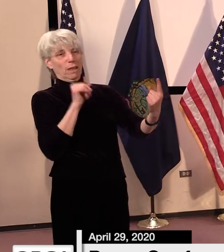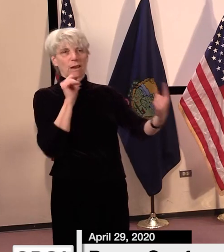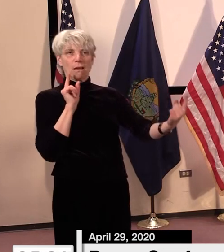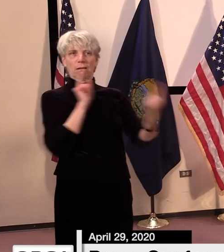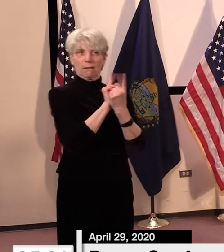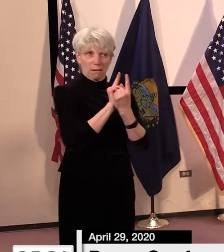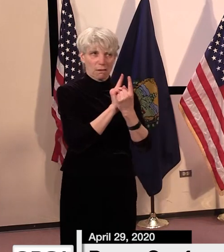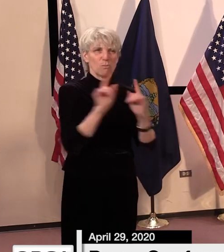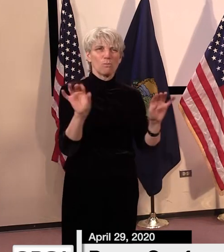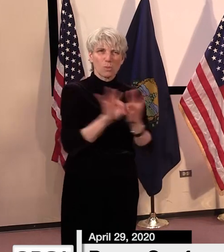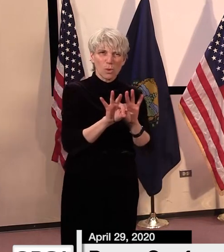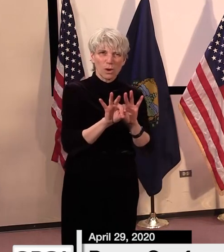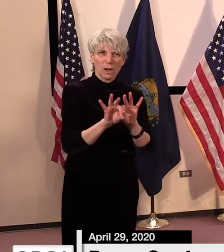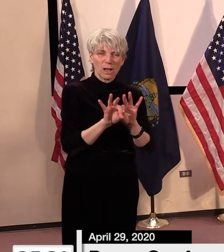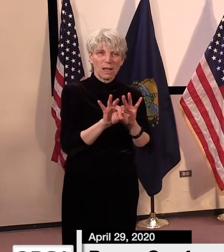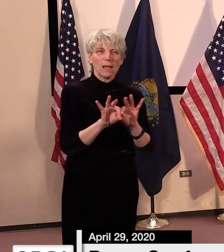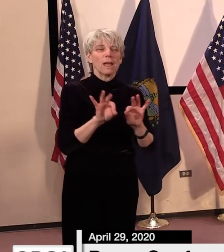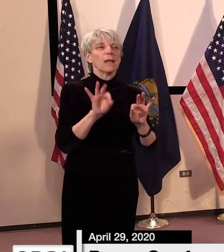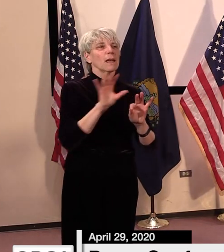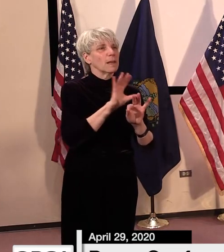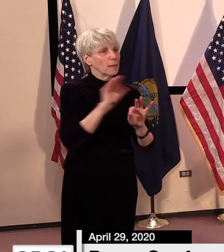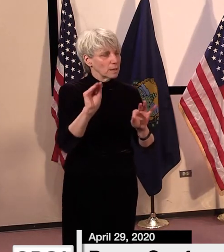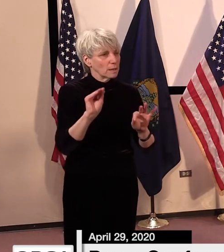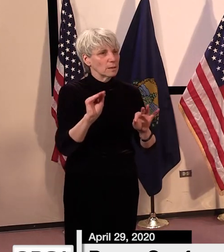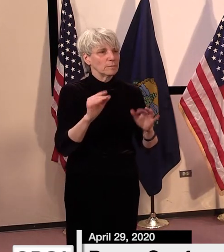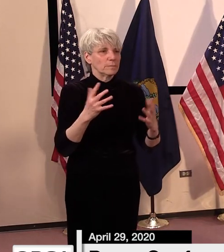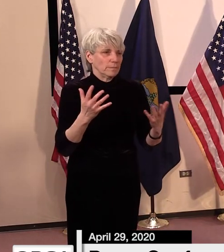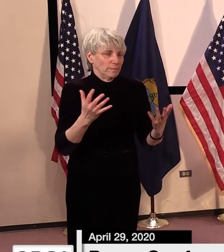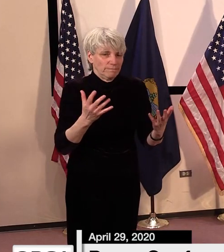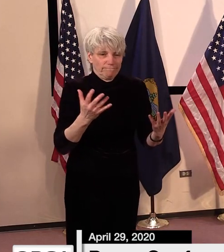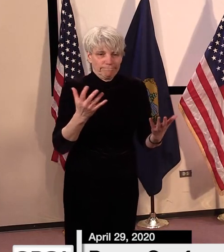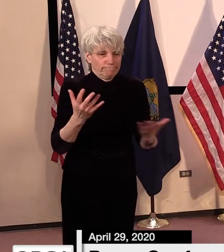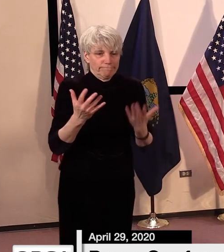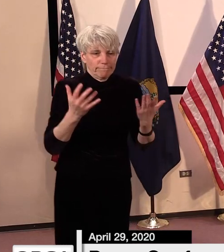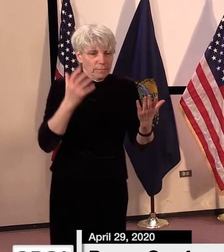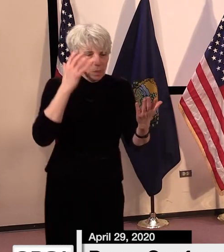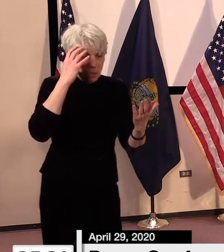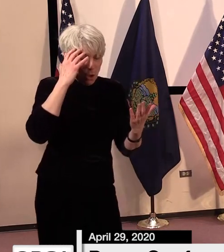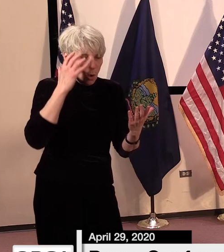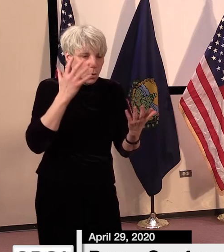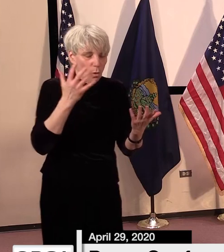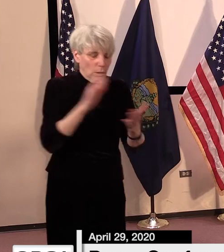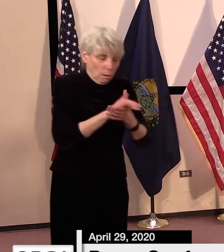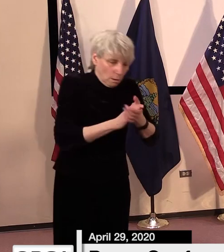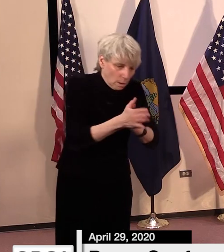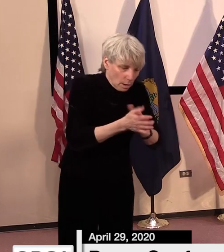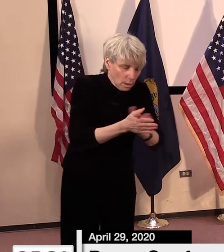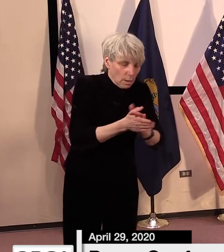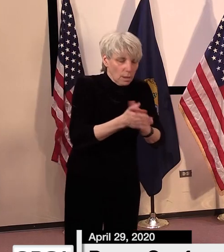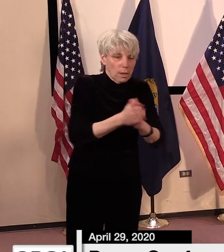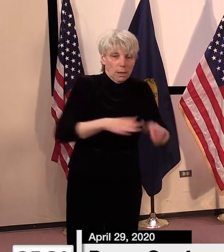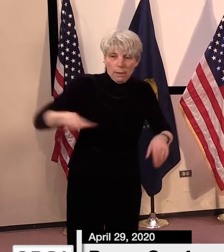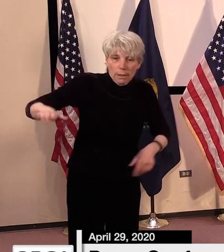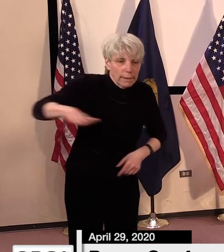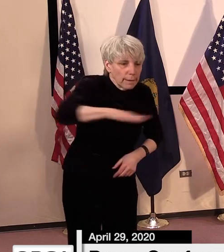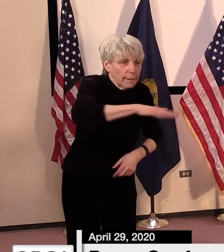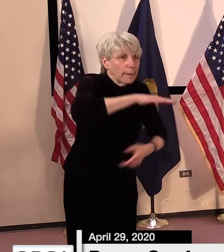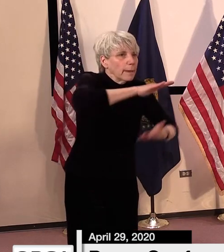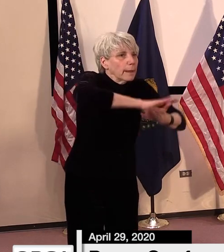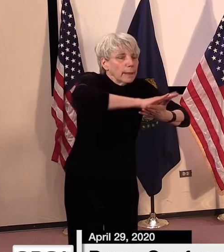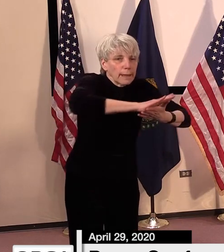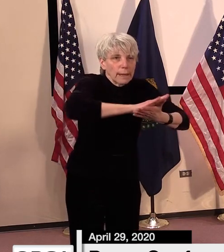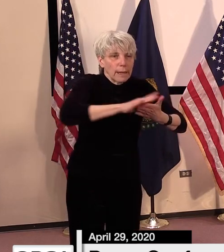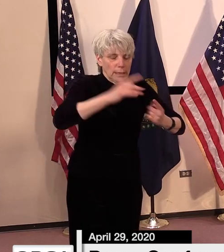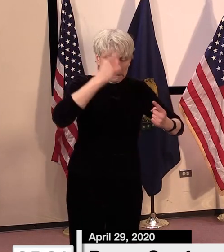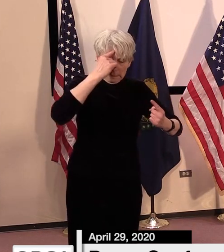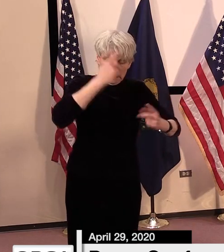other, as well as you know, disinfecting and keeping things clean and being aware of what